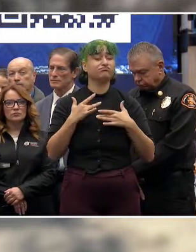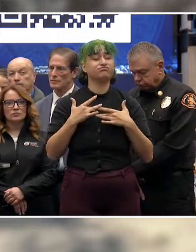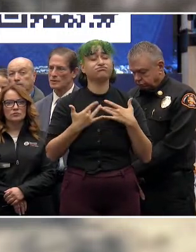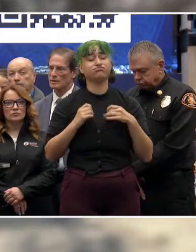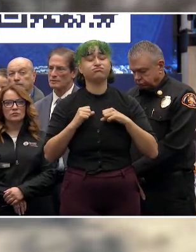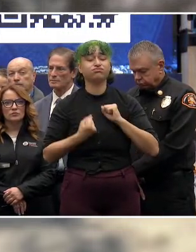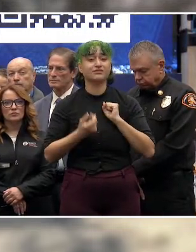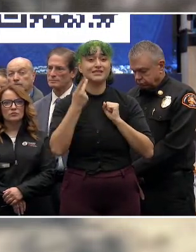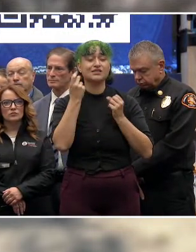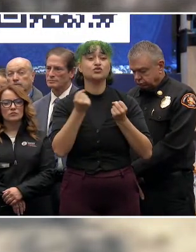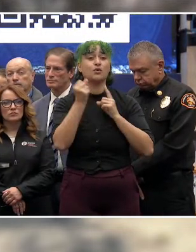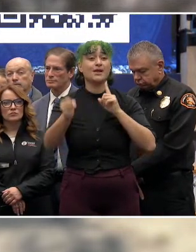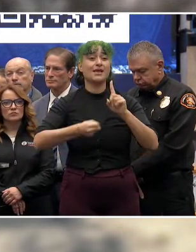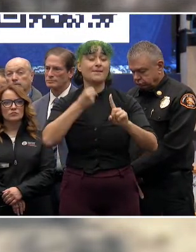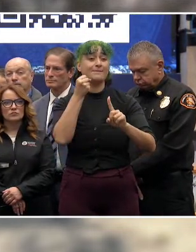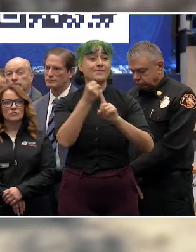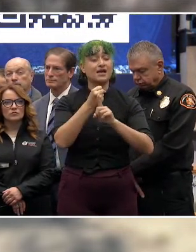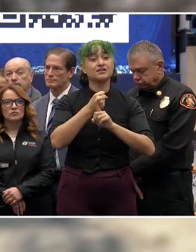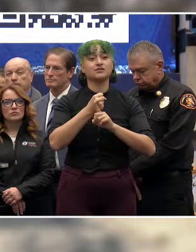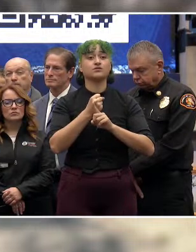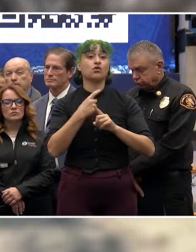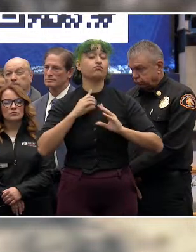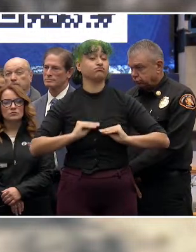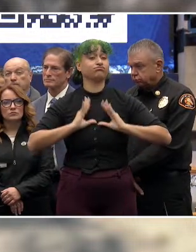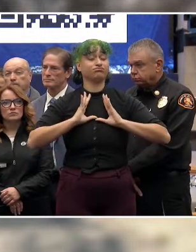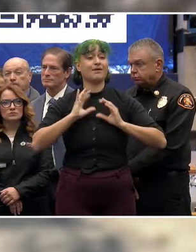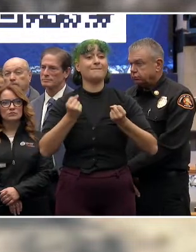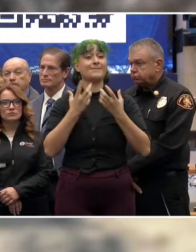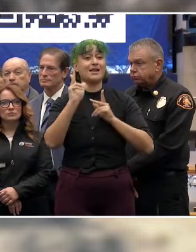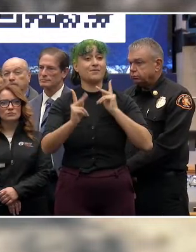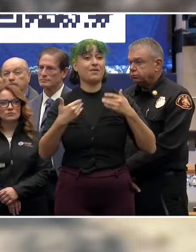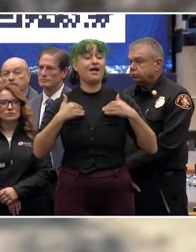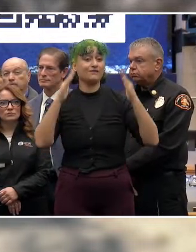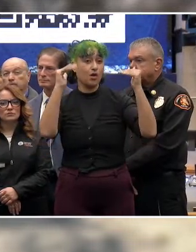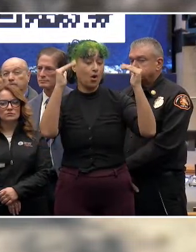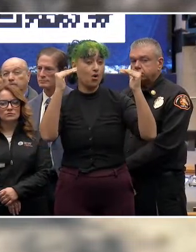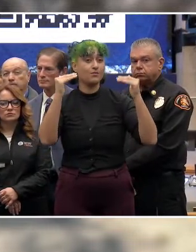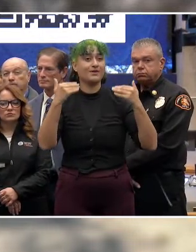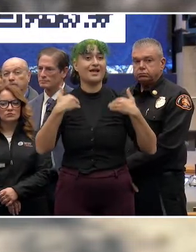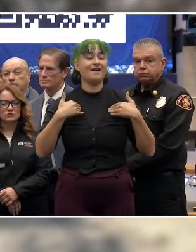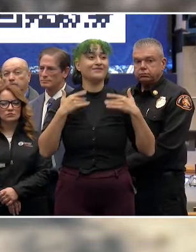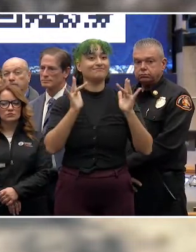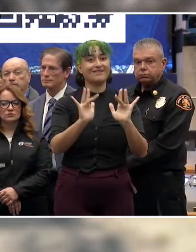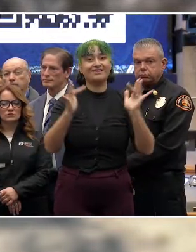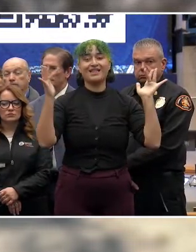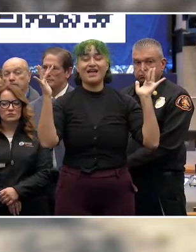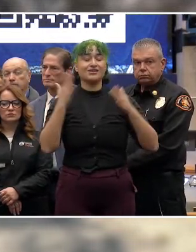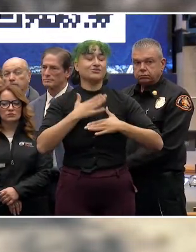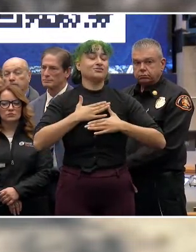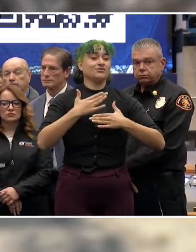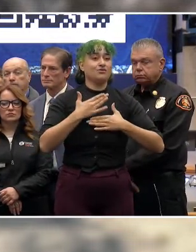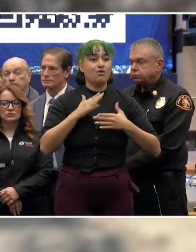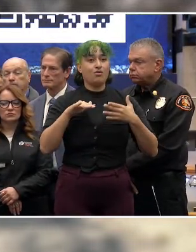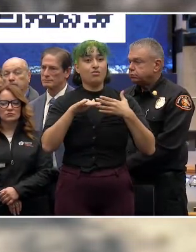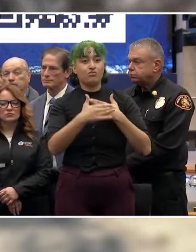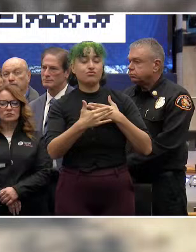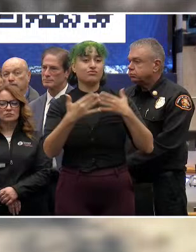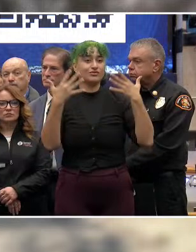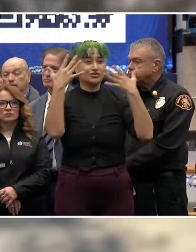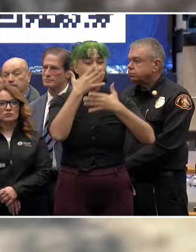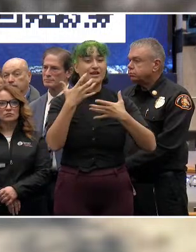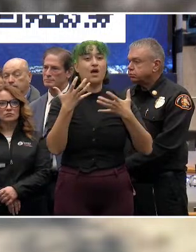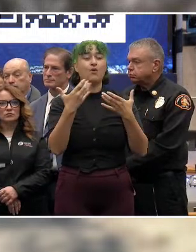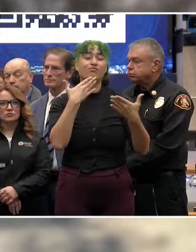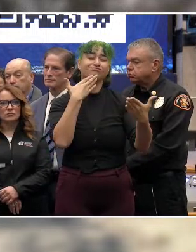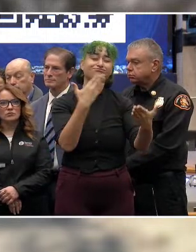impacted residents still have hope and actually light throughout this darkness. I'd like to give a special thanks to the